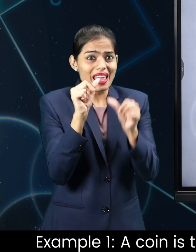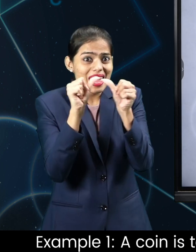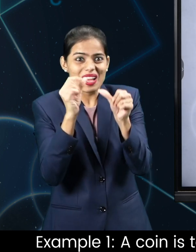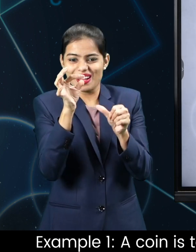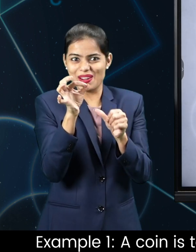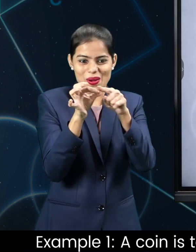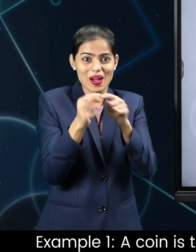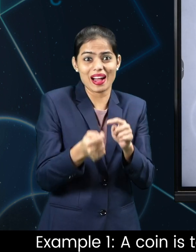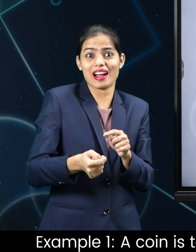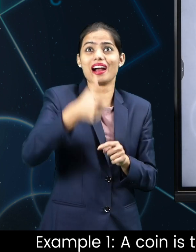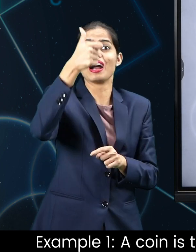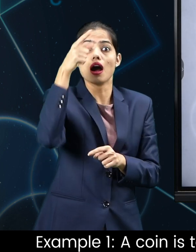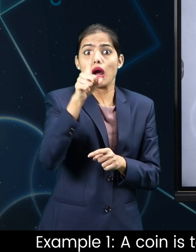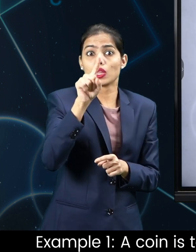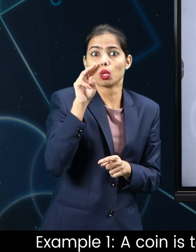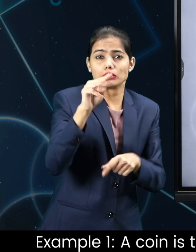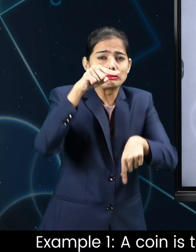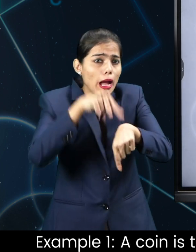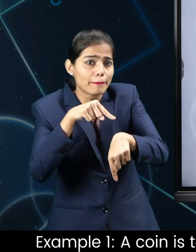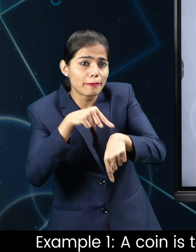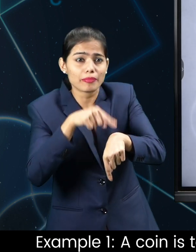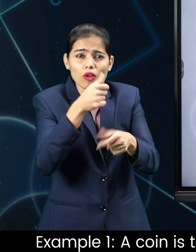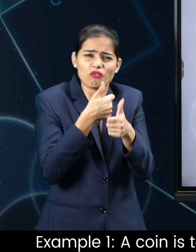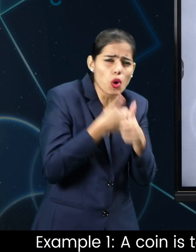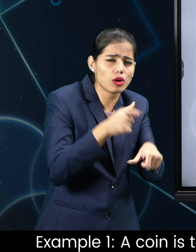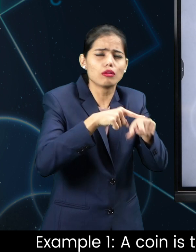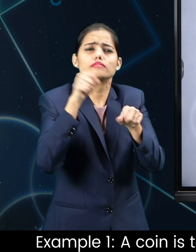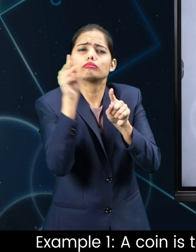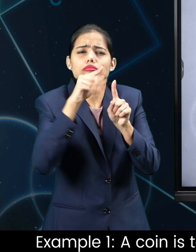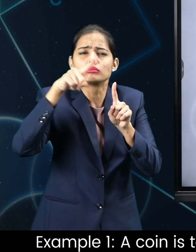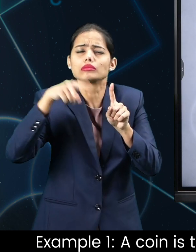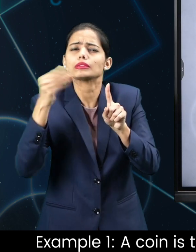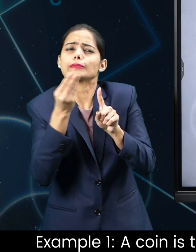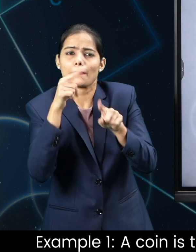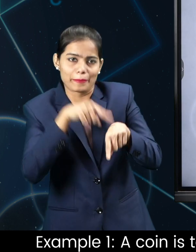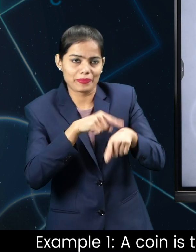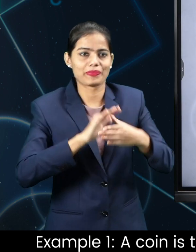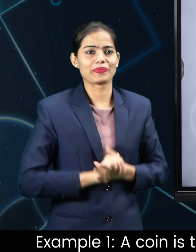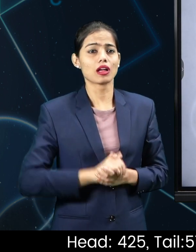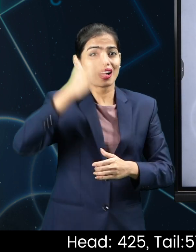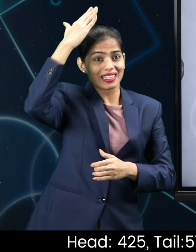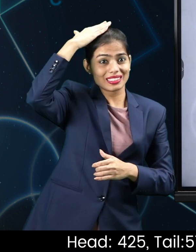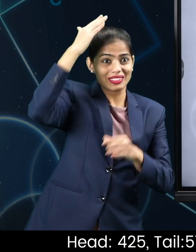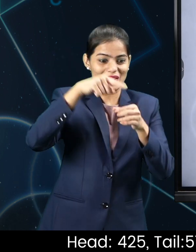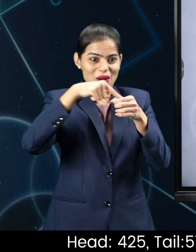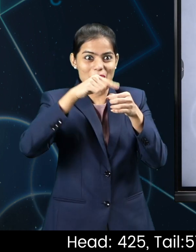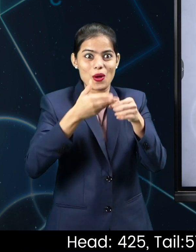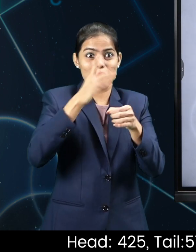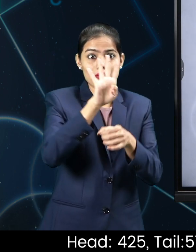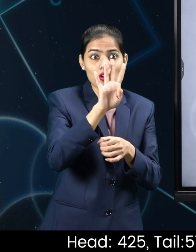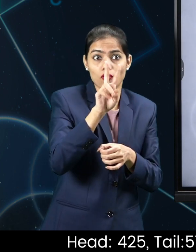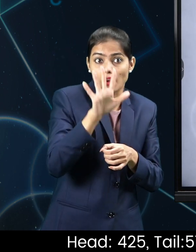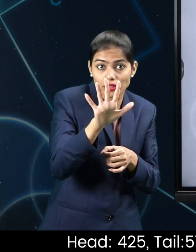Example 1. A coin is tossed 1000 times with the following frequencies: head